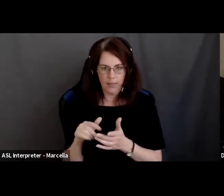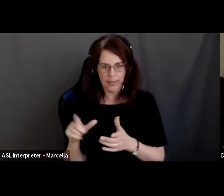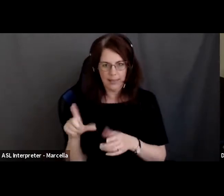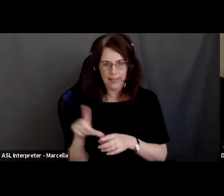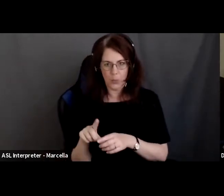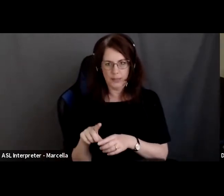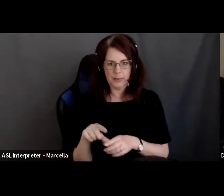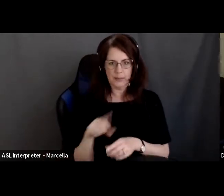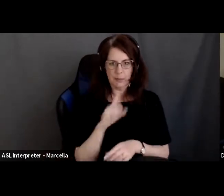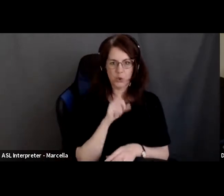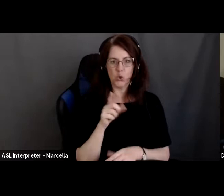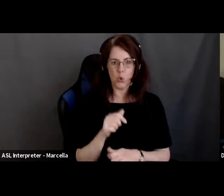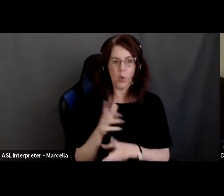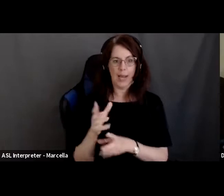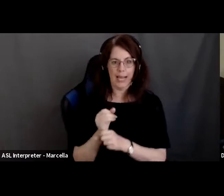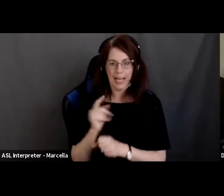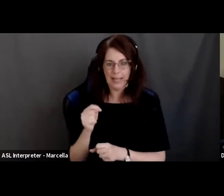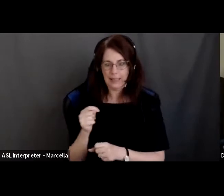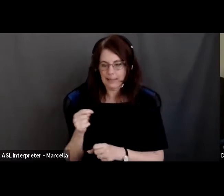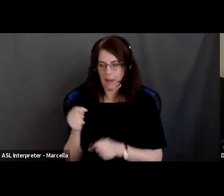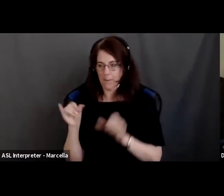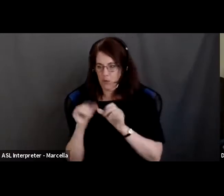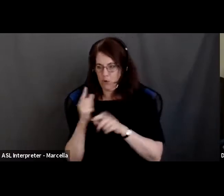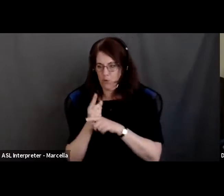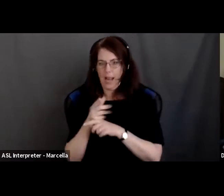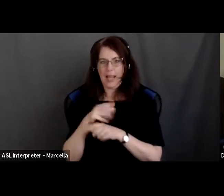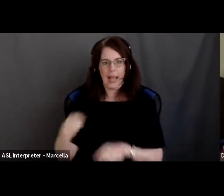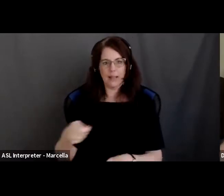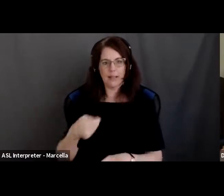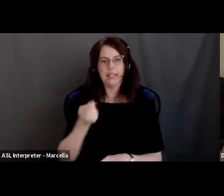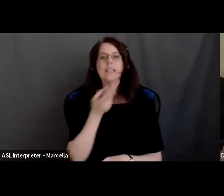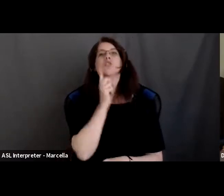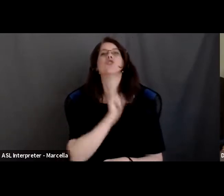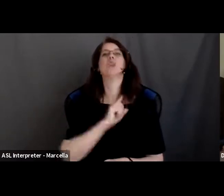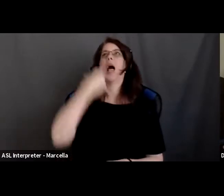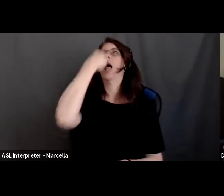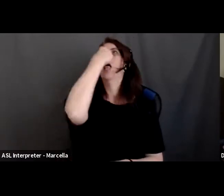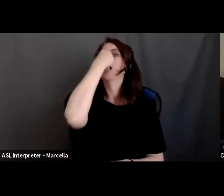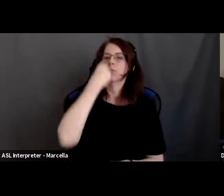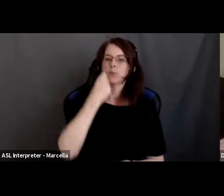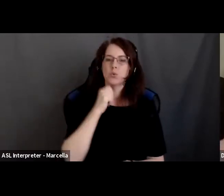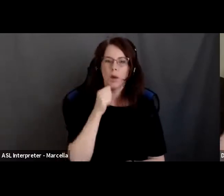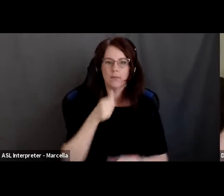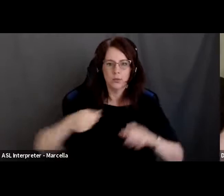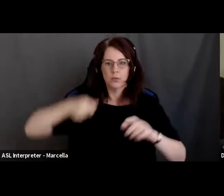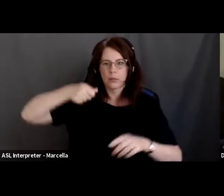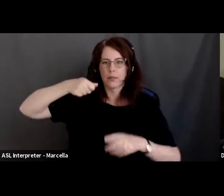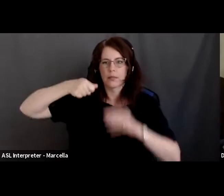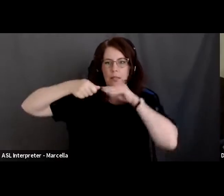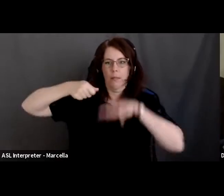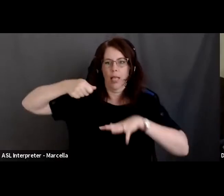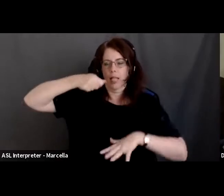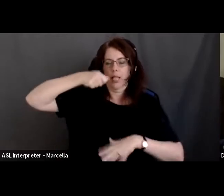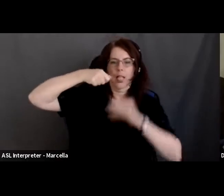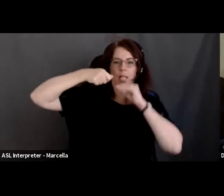sure that you're going to be able to get it, and you can, inject it into your mouth so that you don't have to worry about, the